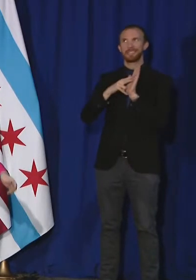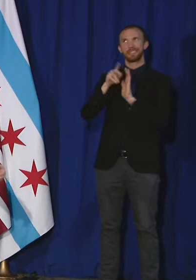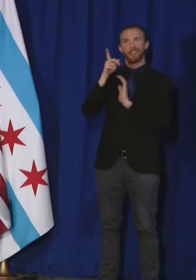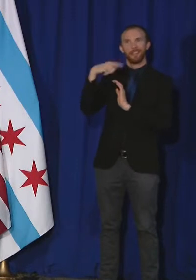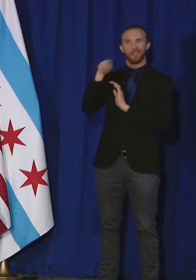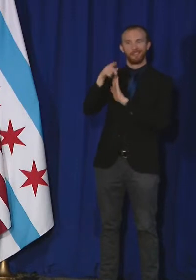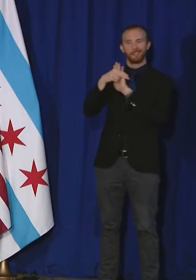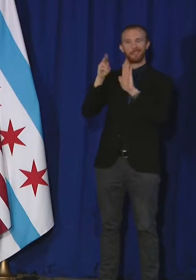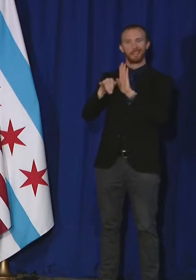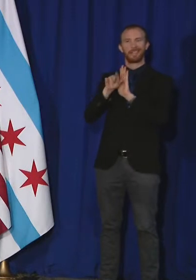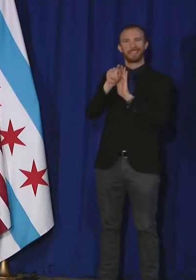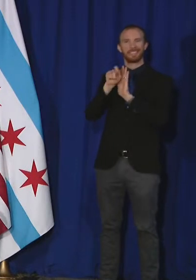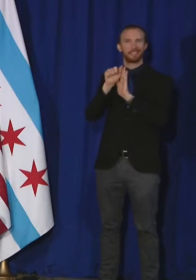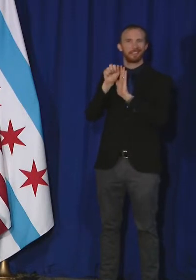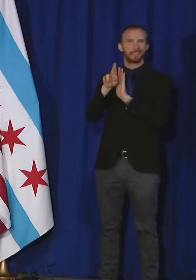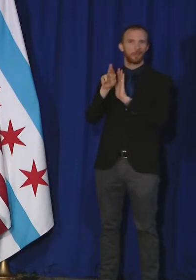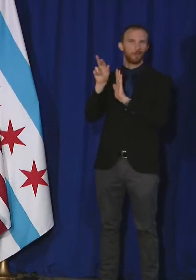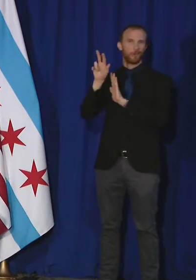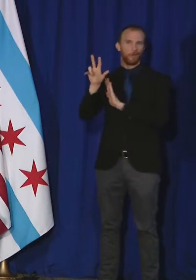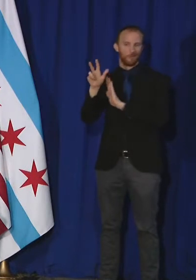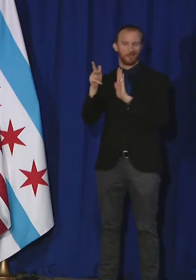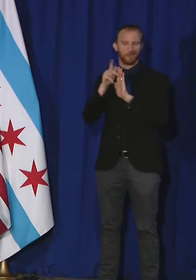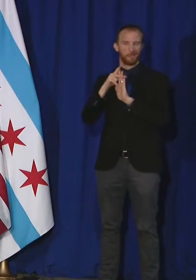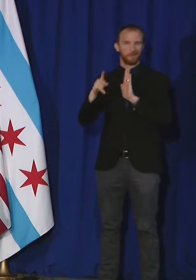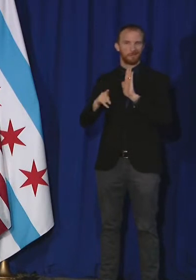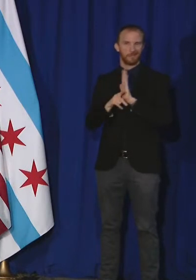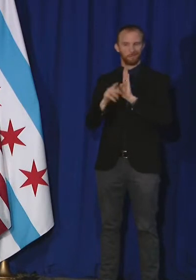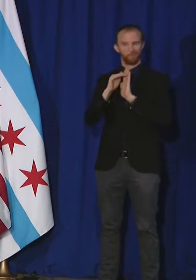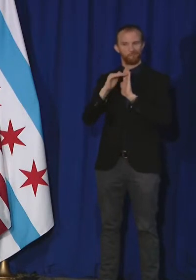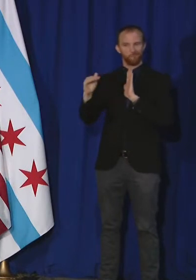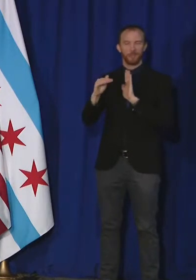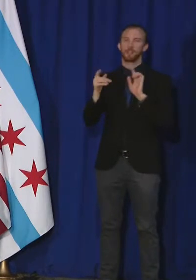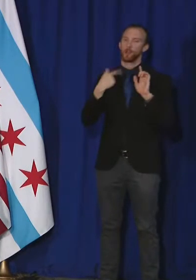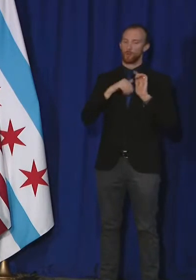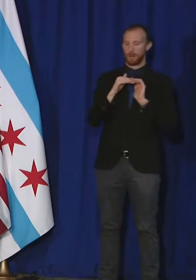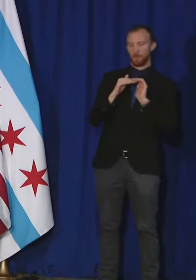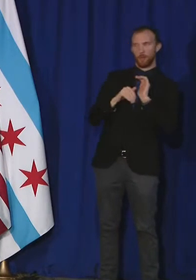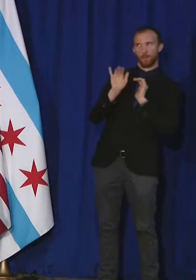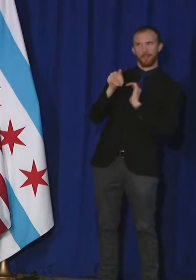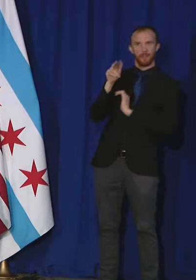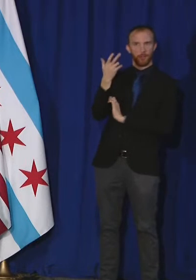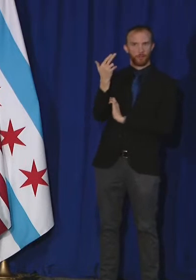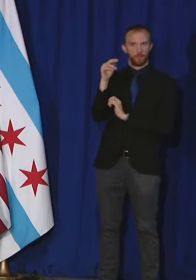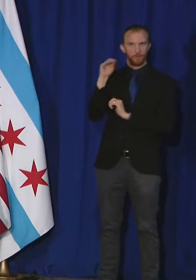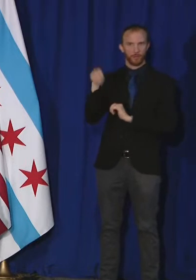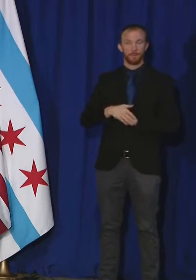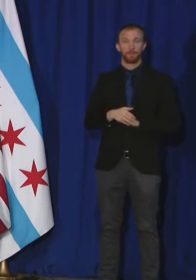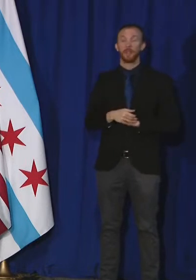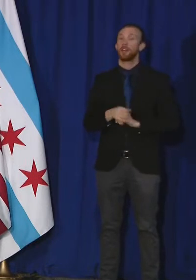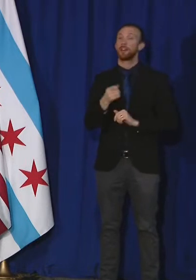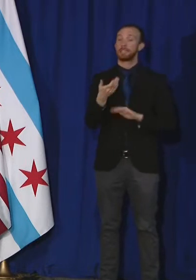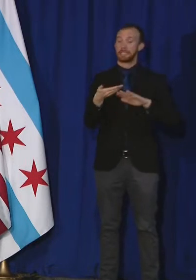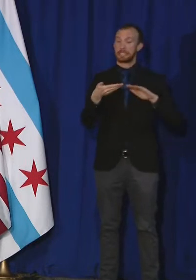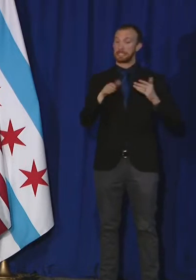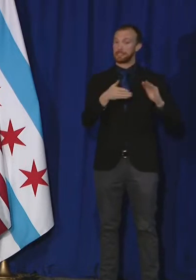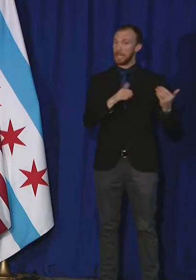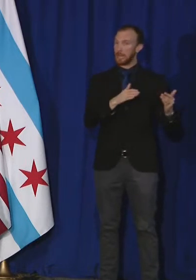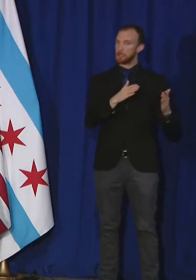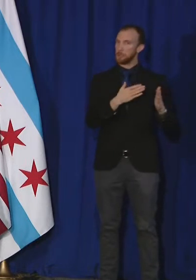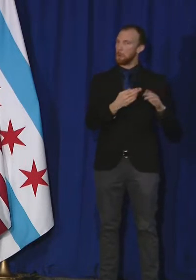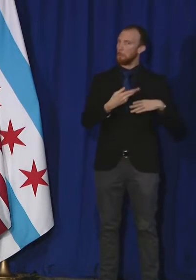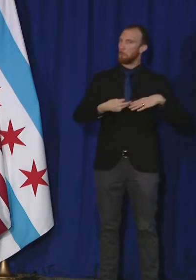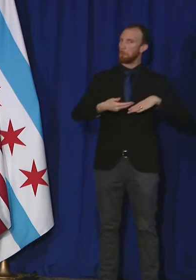3 mitigation over the next few weeks. Deaths also continue to improve in Chicago. We're currently